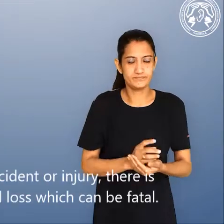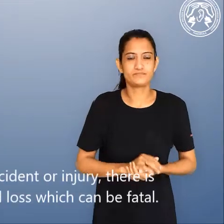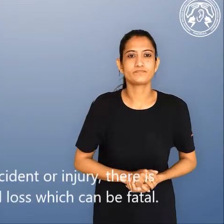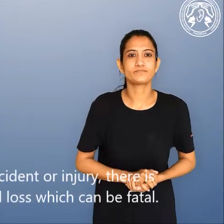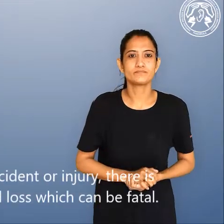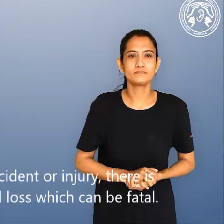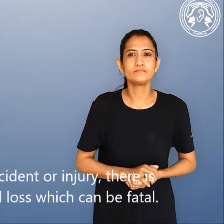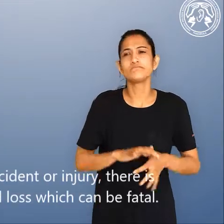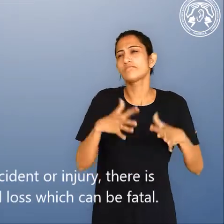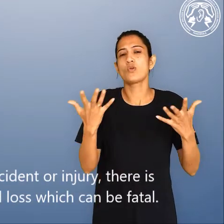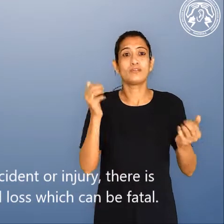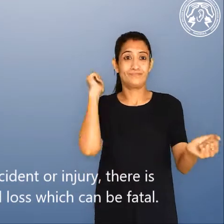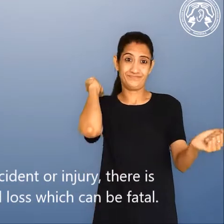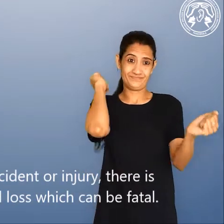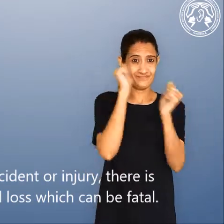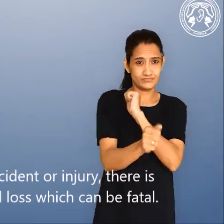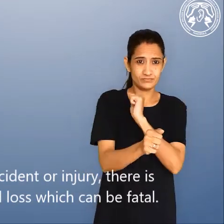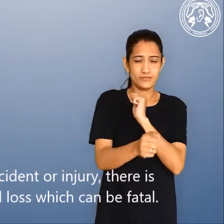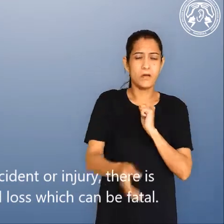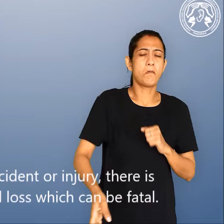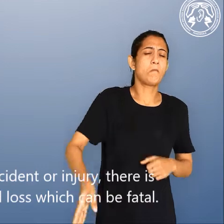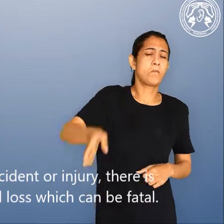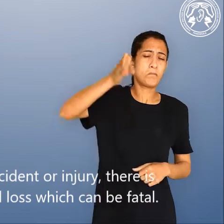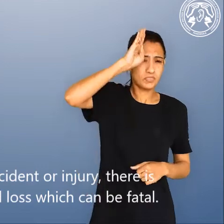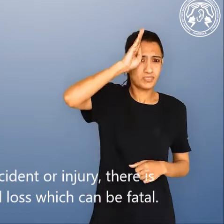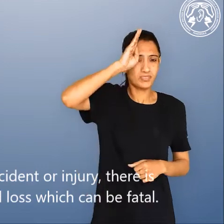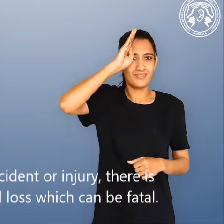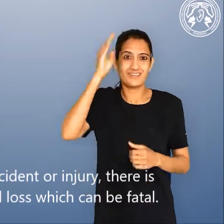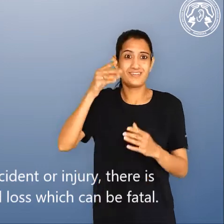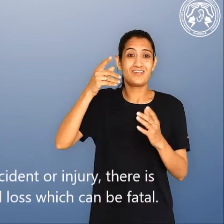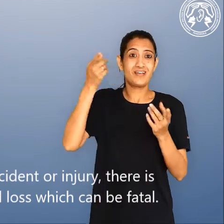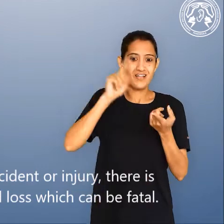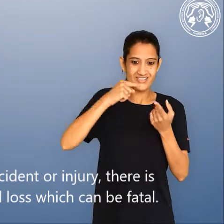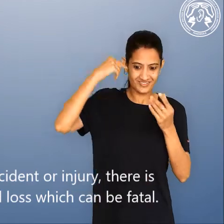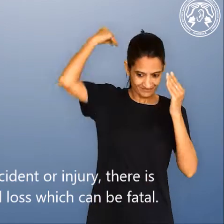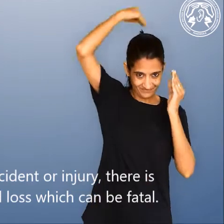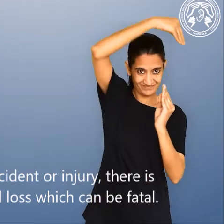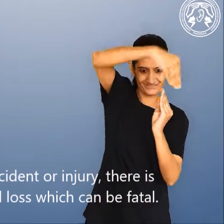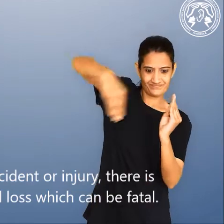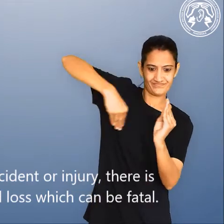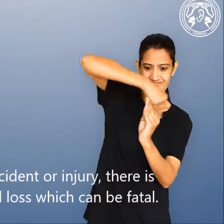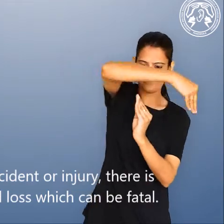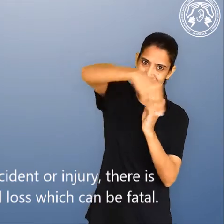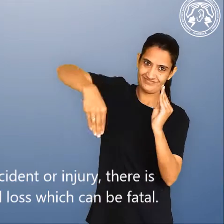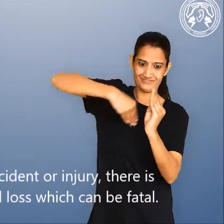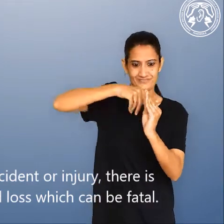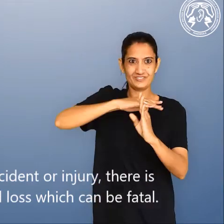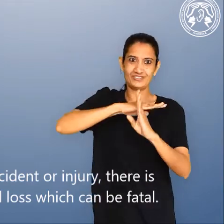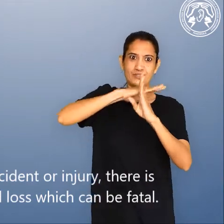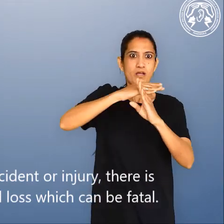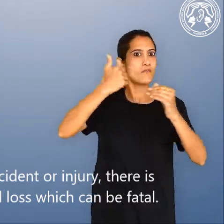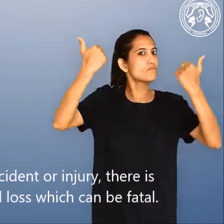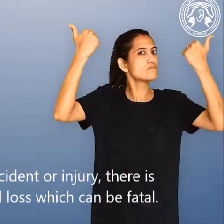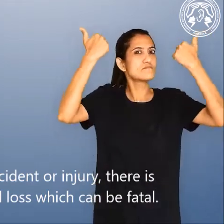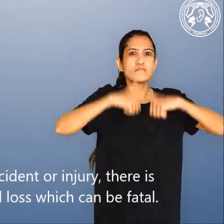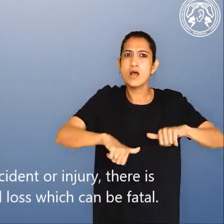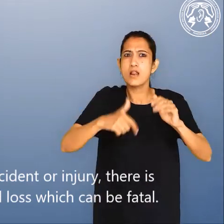In events of accident or injury, there is excessive blood loss, which can be fatal.